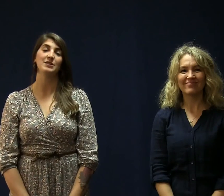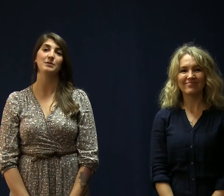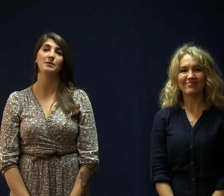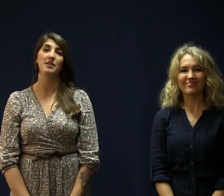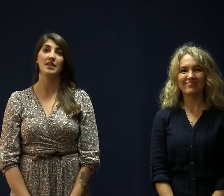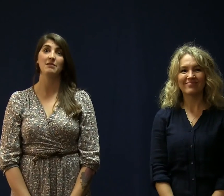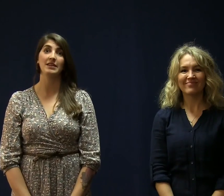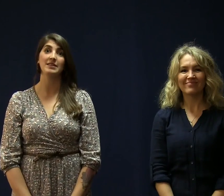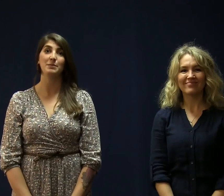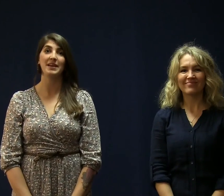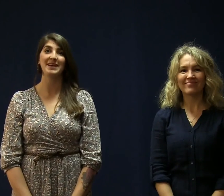classroom they would like to play in.